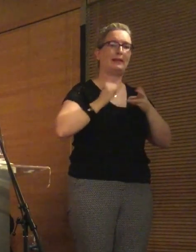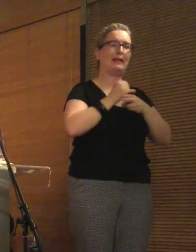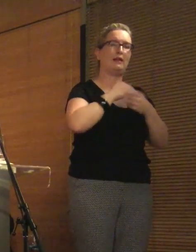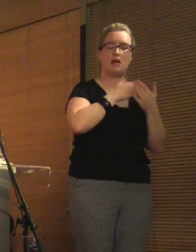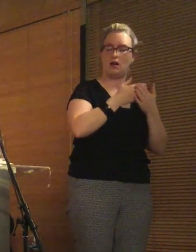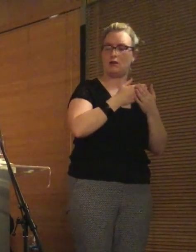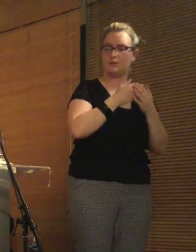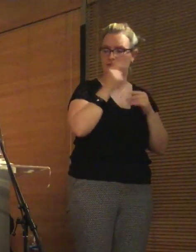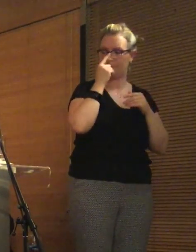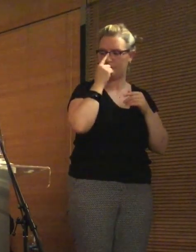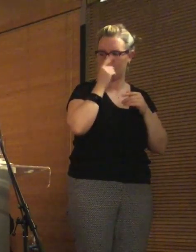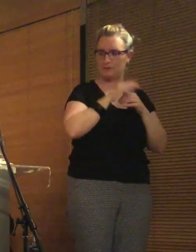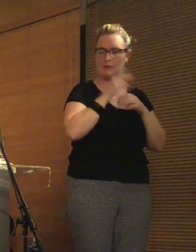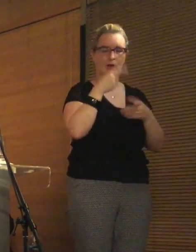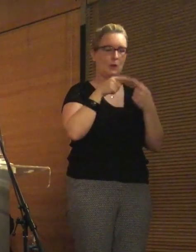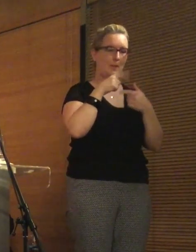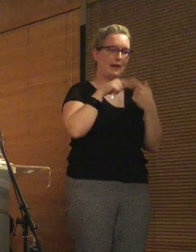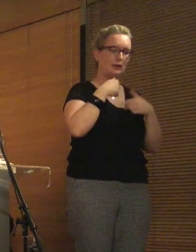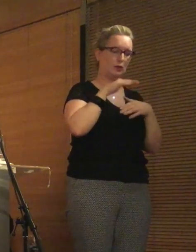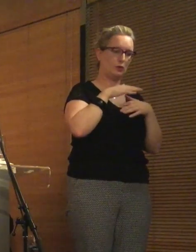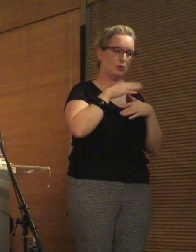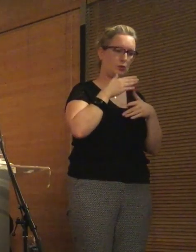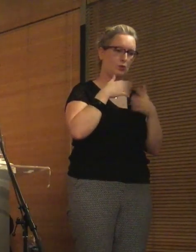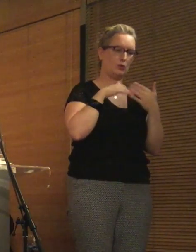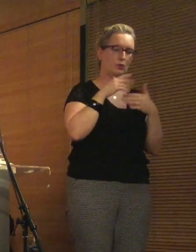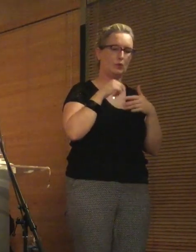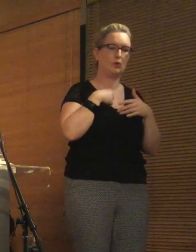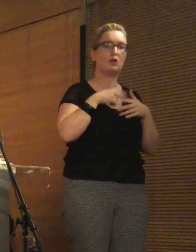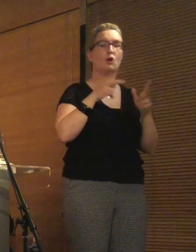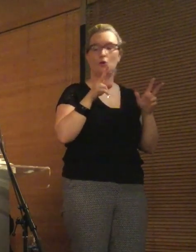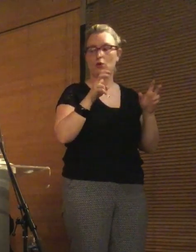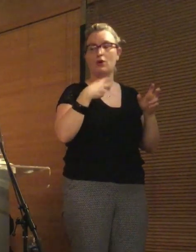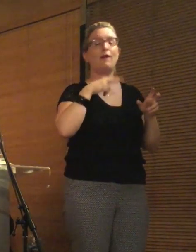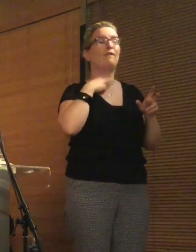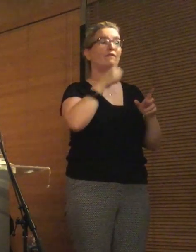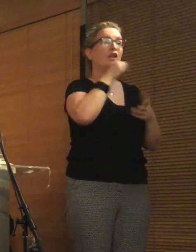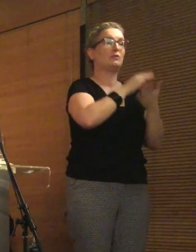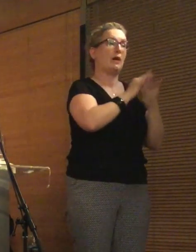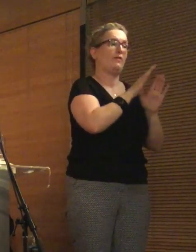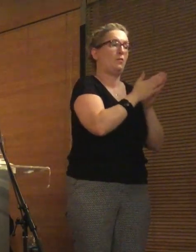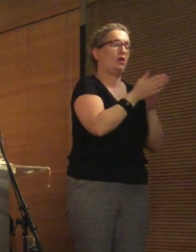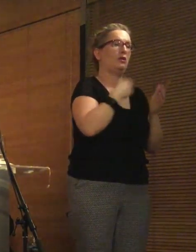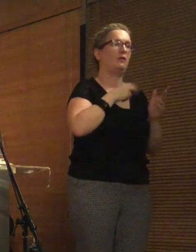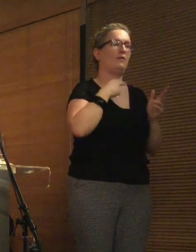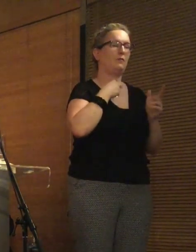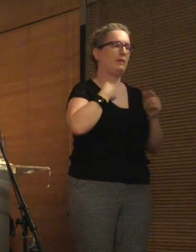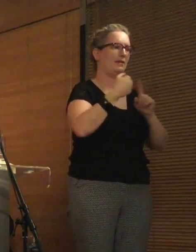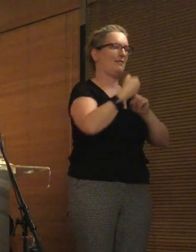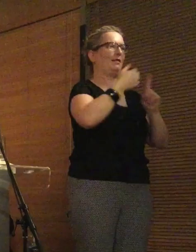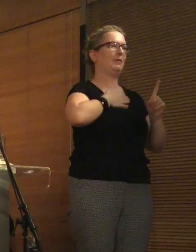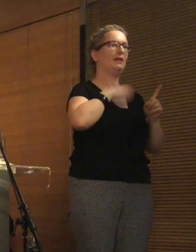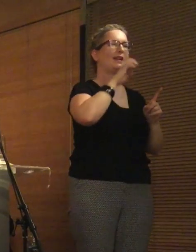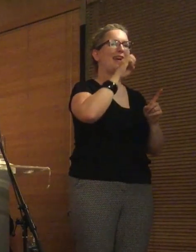I go back to where I was. In the voices from the front section of the book, it's really struck by the essays